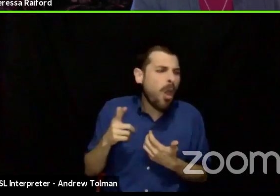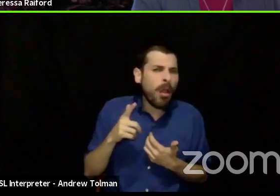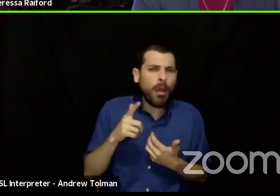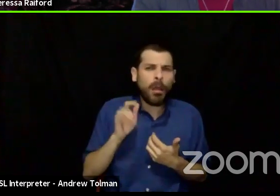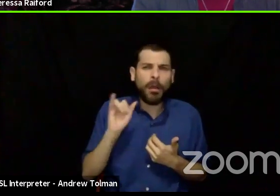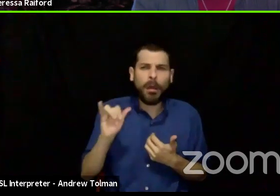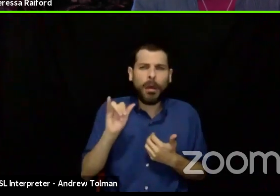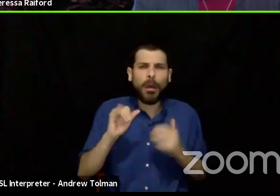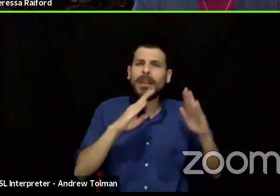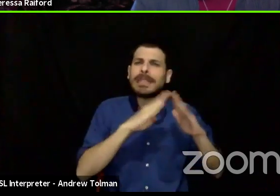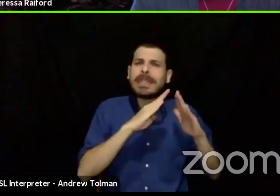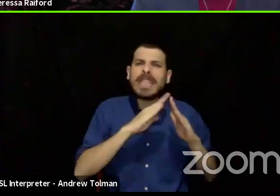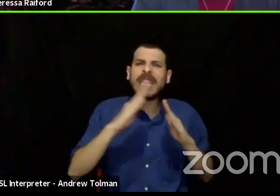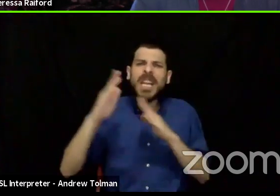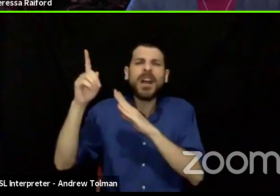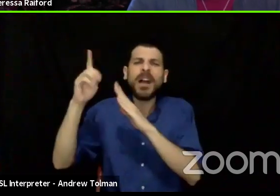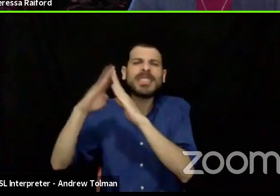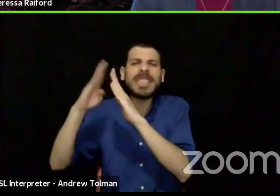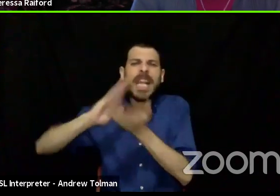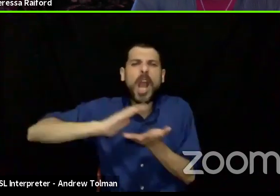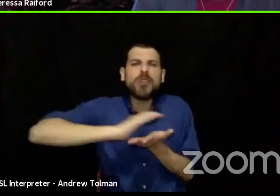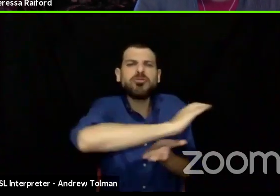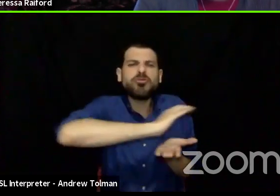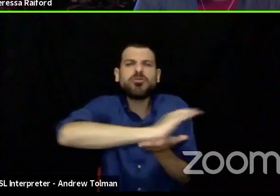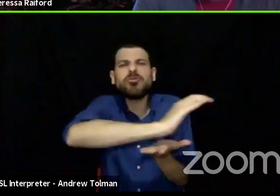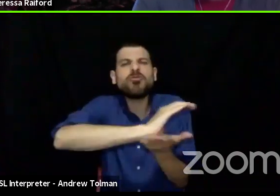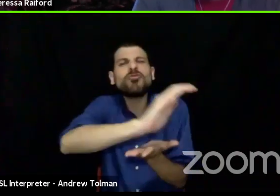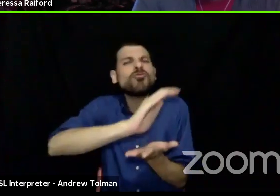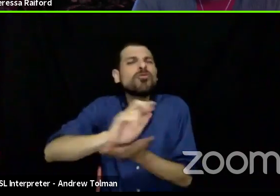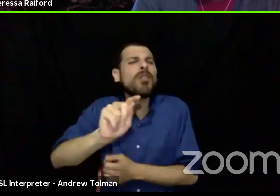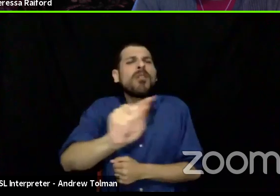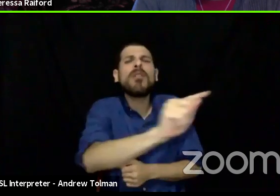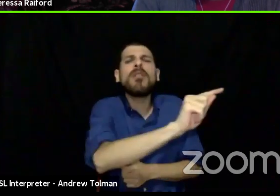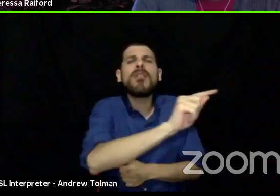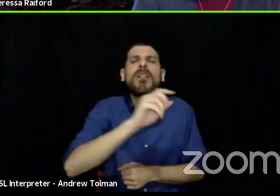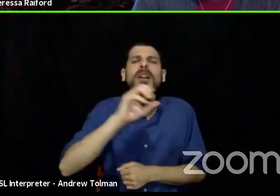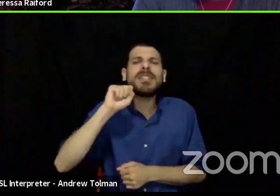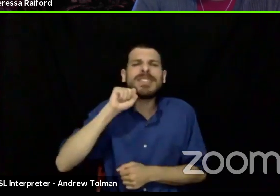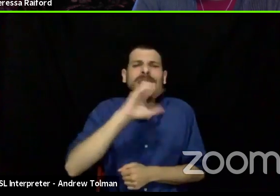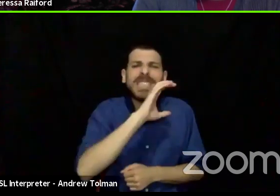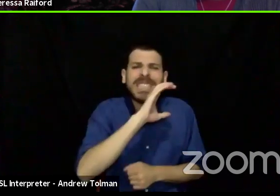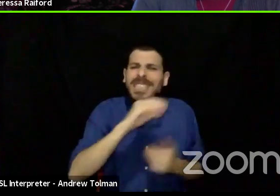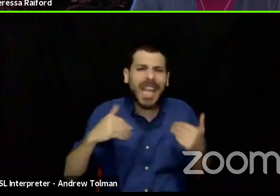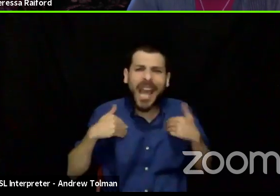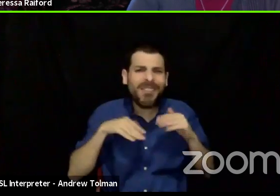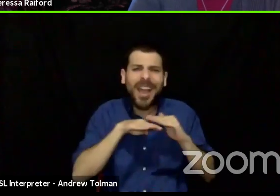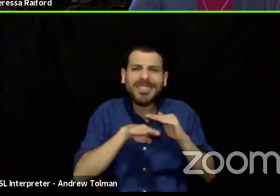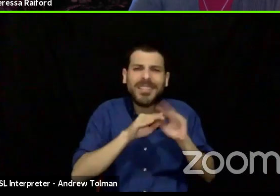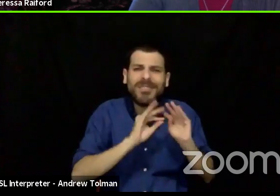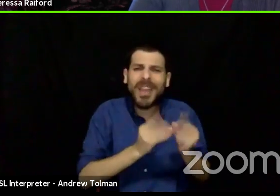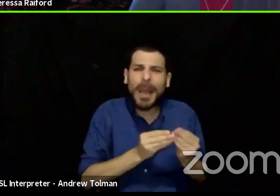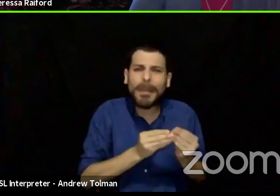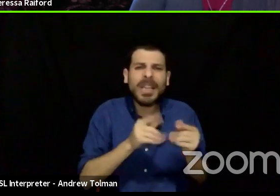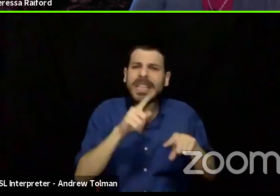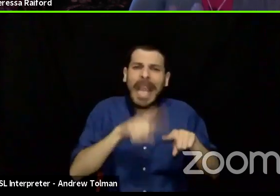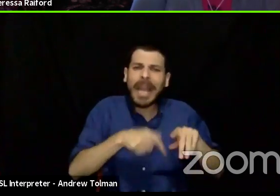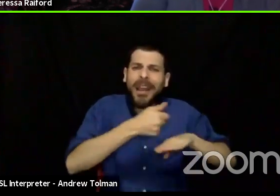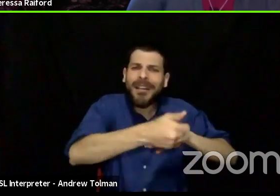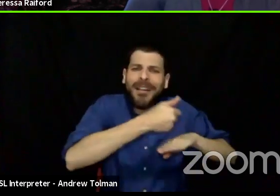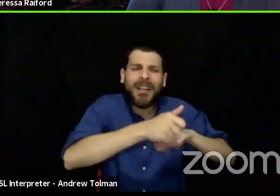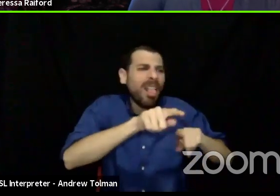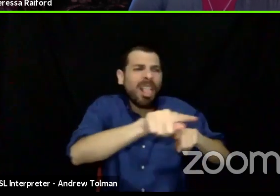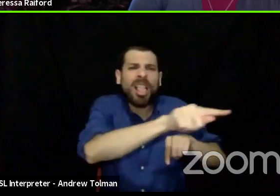small condominiums with no real access to their families, you know, all of that kind of, it hurt my feelings, because I was like, wait a minute,